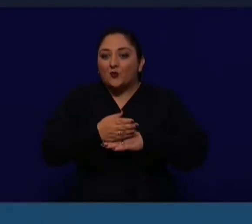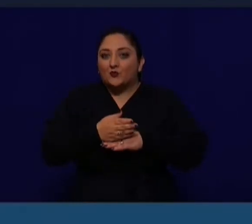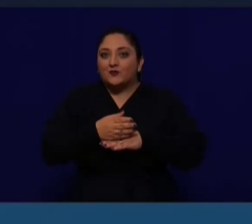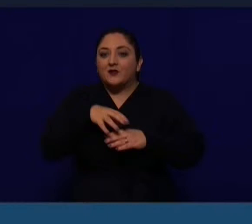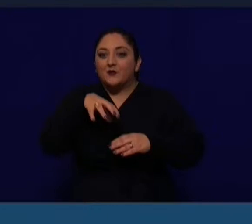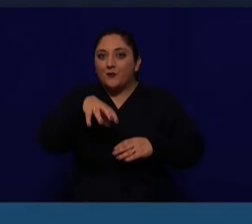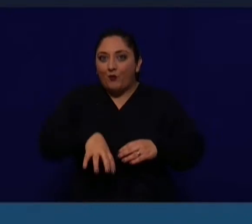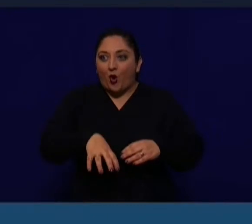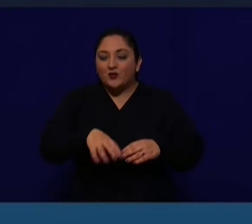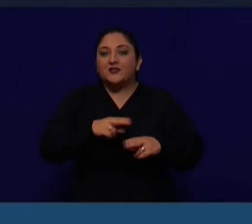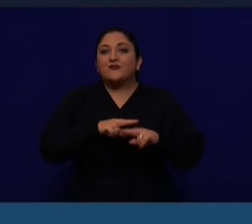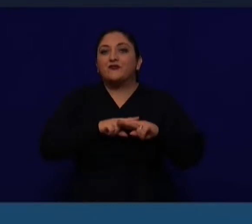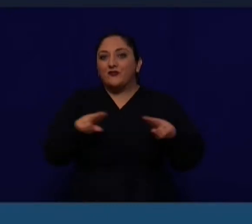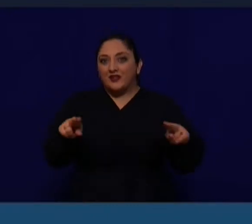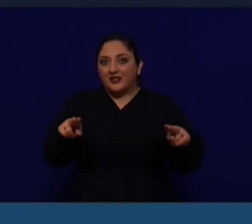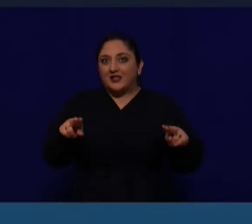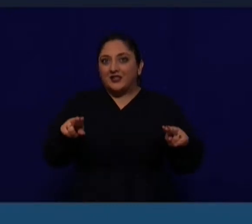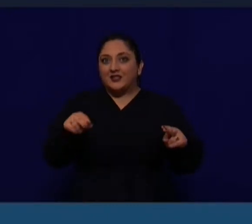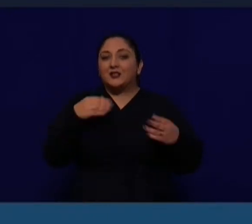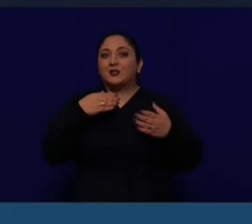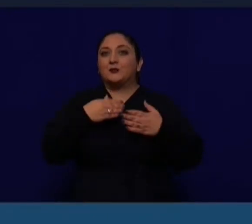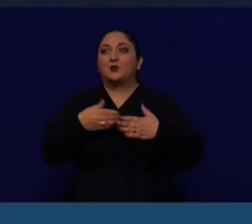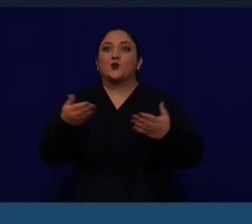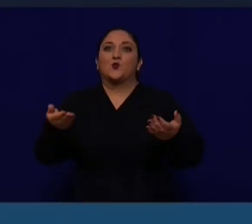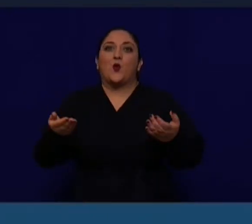jkun bagħad ikollok ir-rollout ta' kulħadd.